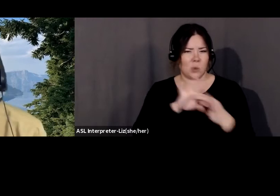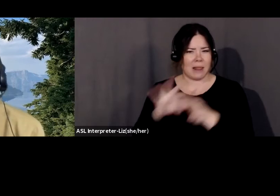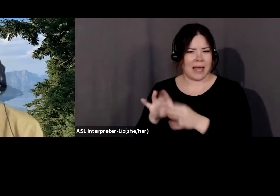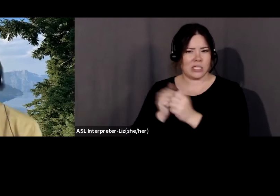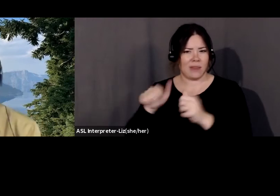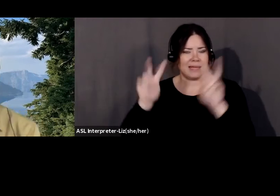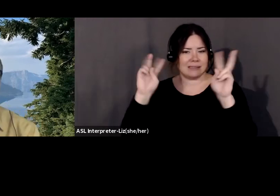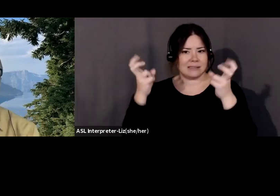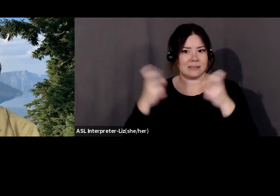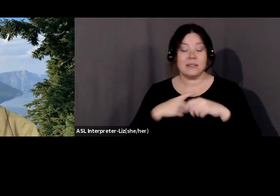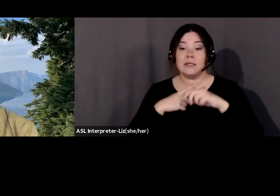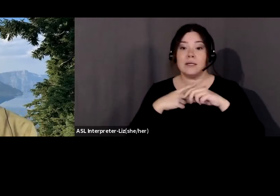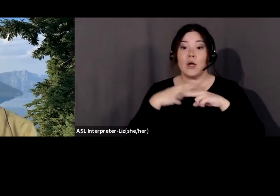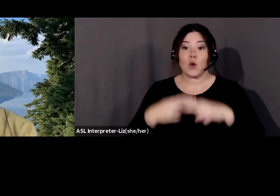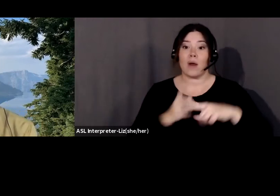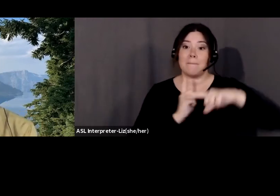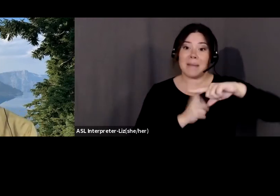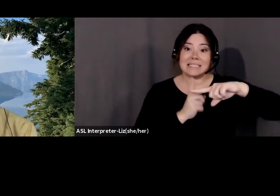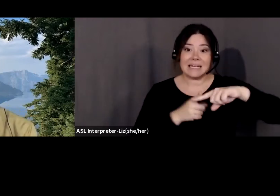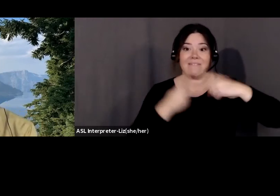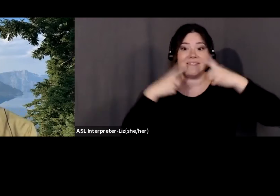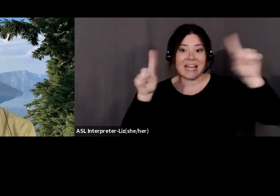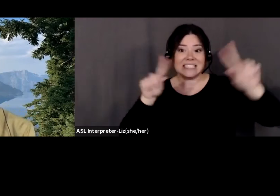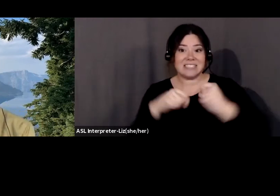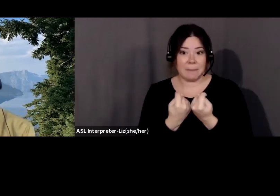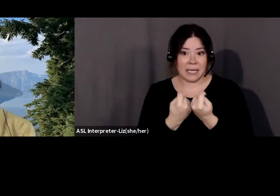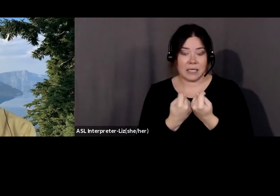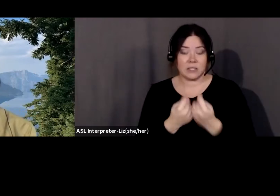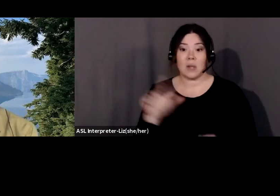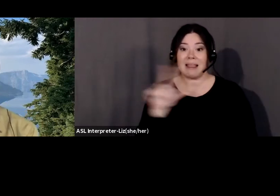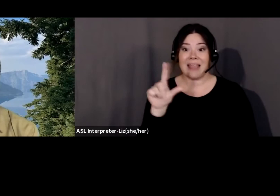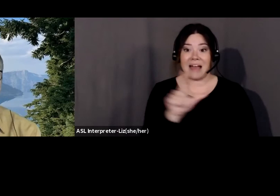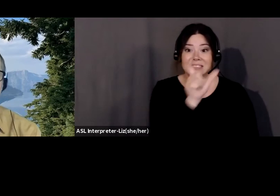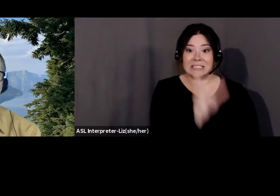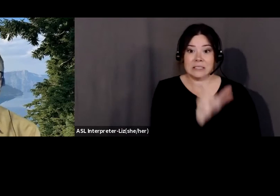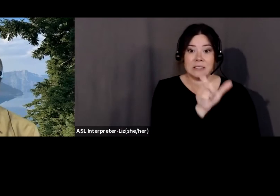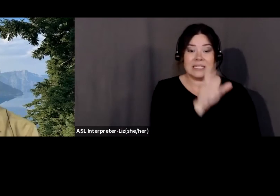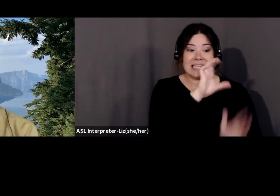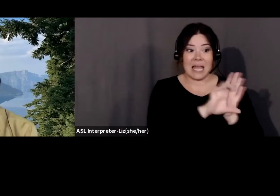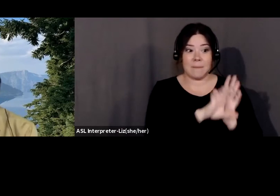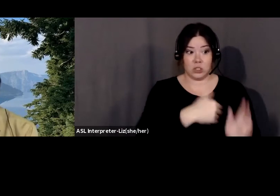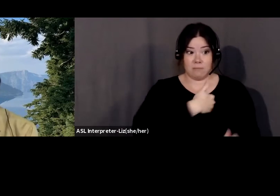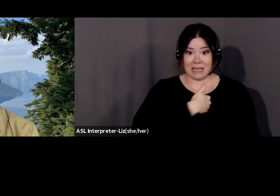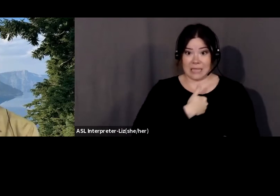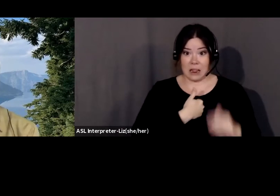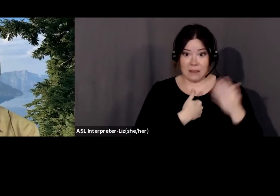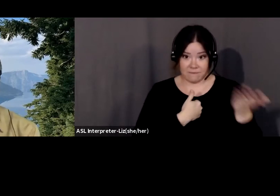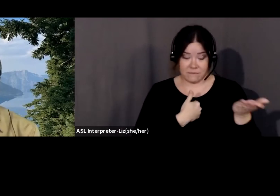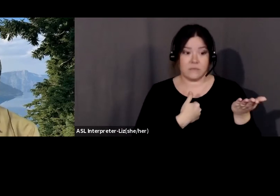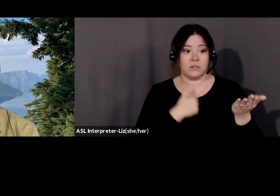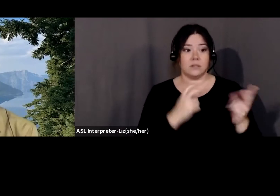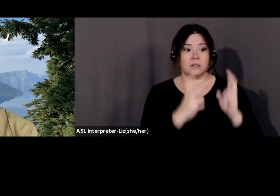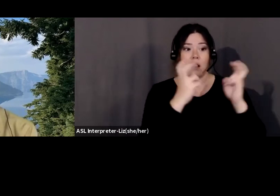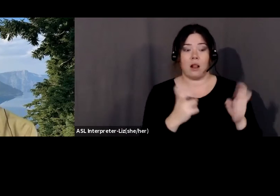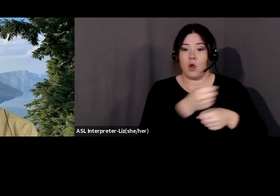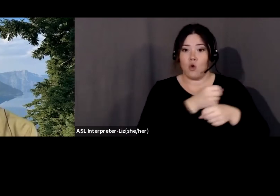called Positive Effective Teaming. So on the left side of the screen is an image with myself sitting at a coffee